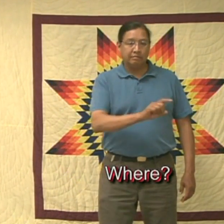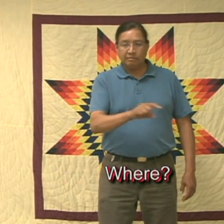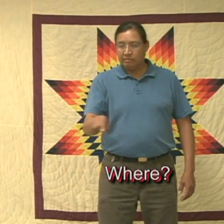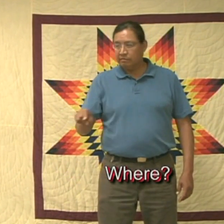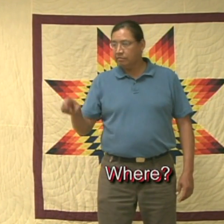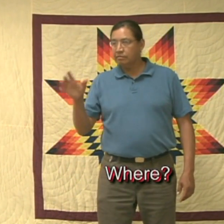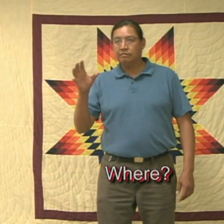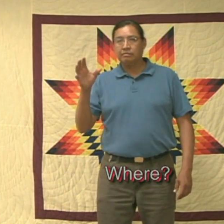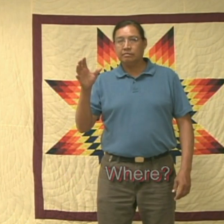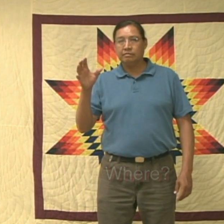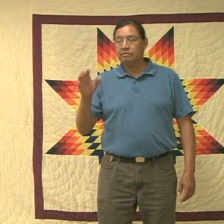Doked.